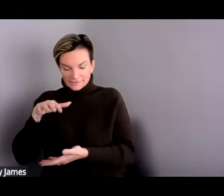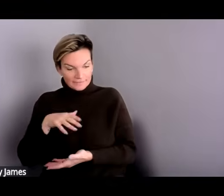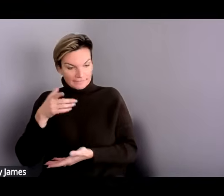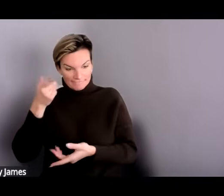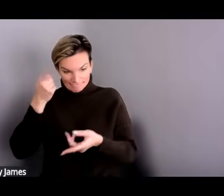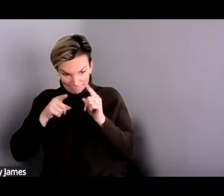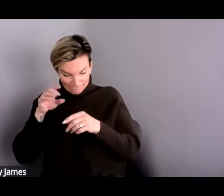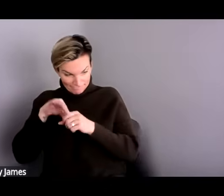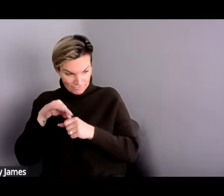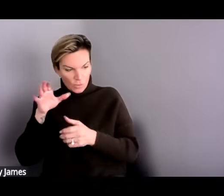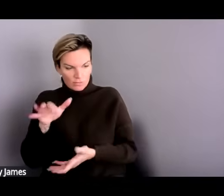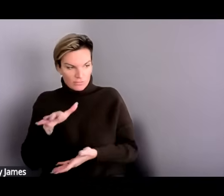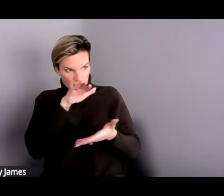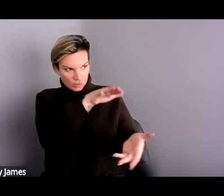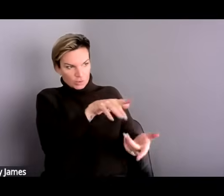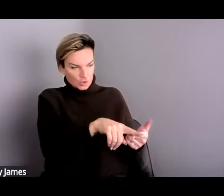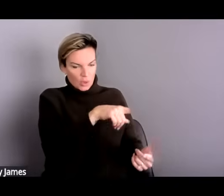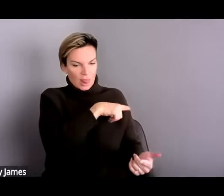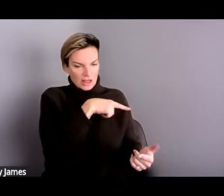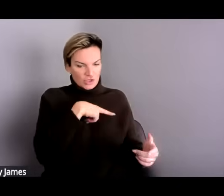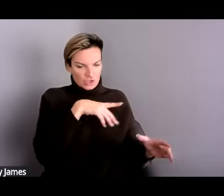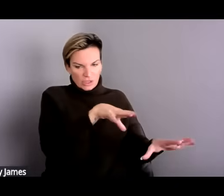State kind of